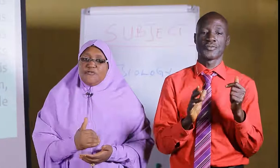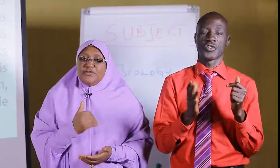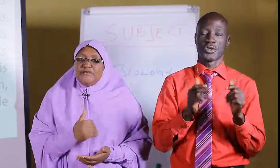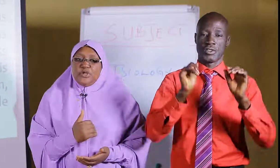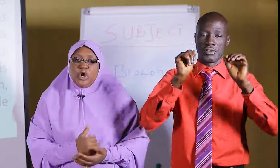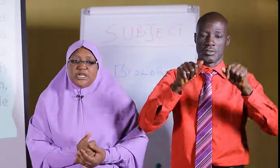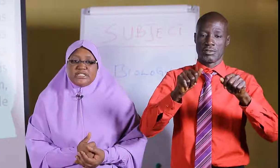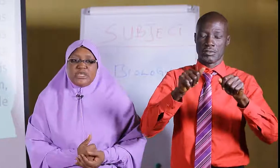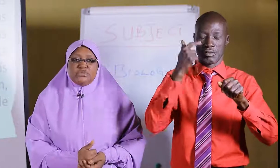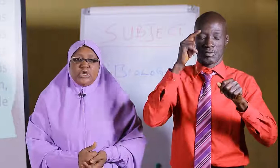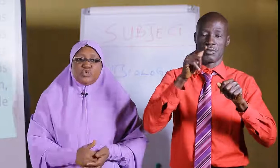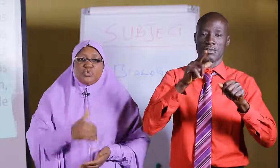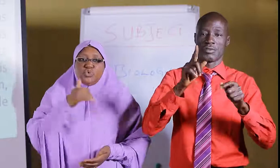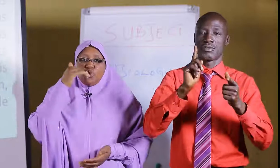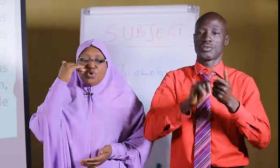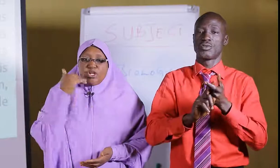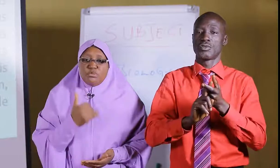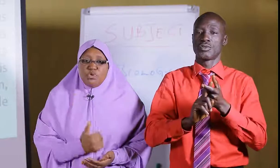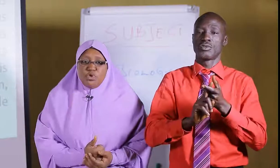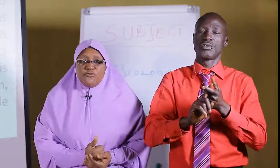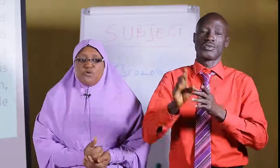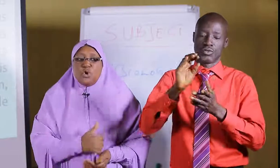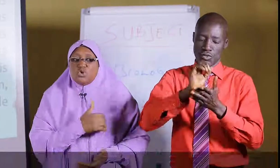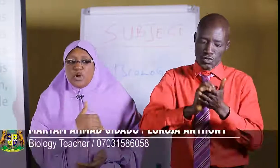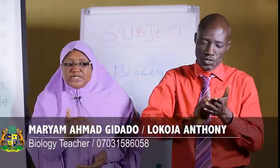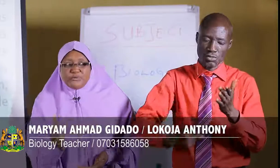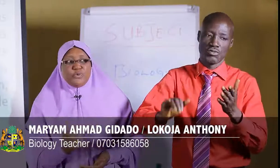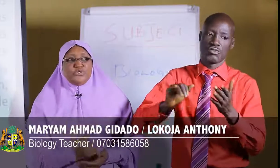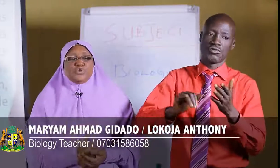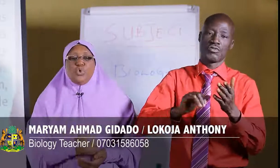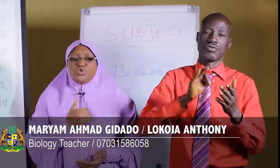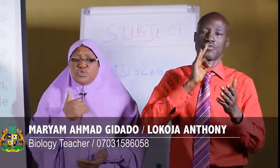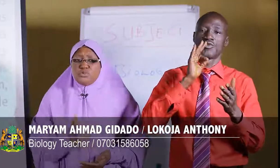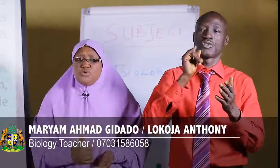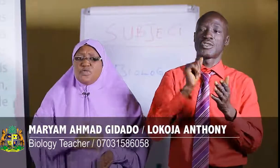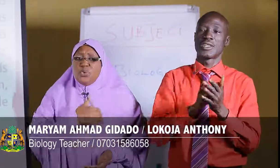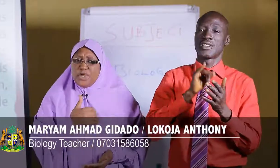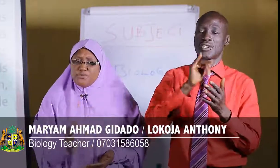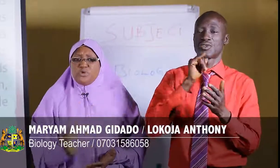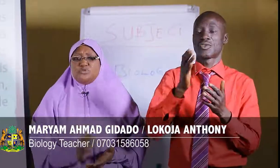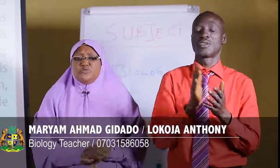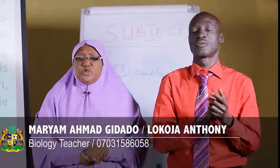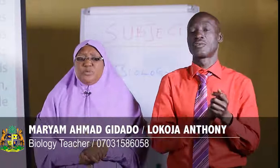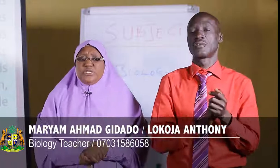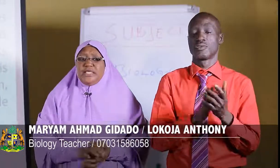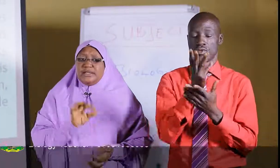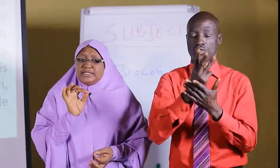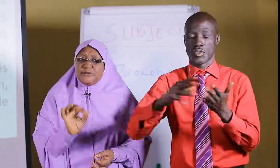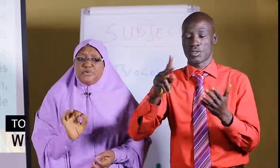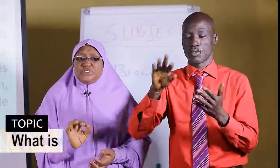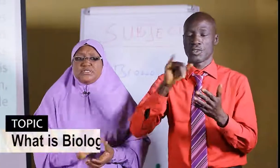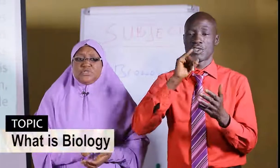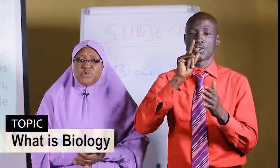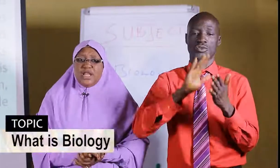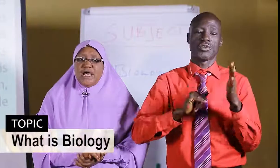ability of living organism to remove unwanted product or to remove waste product from the body.